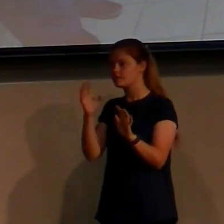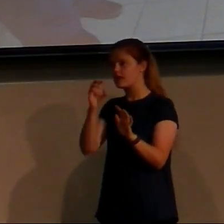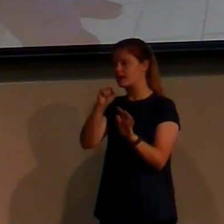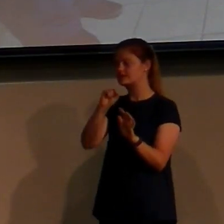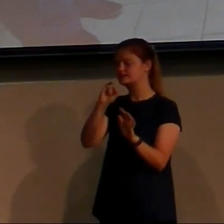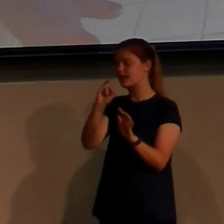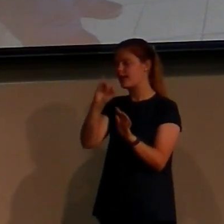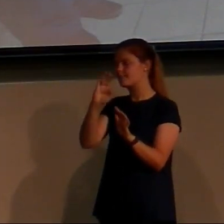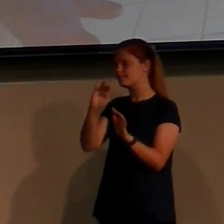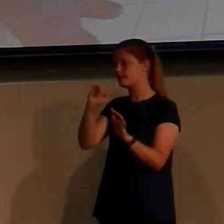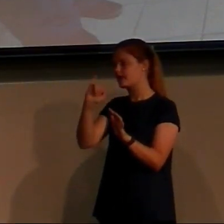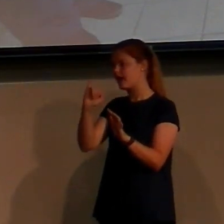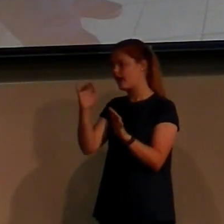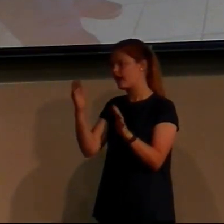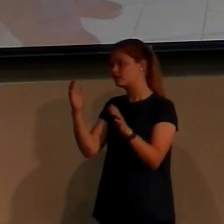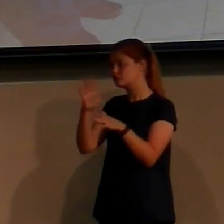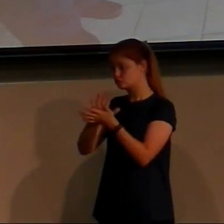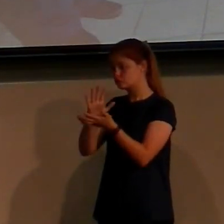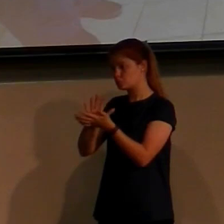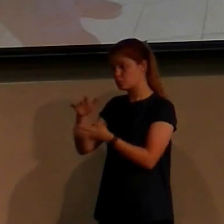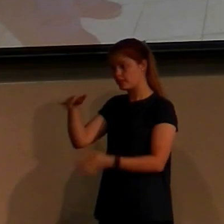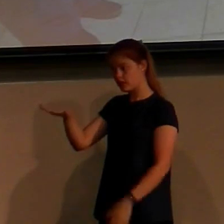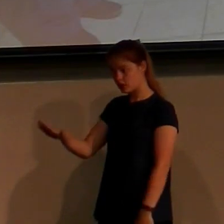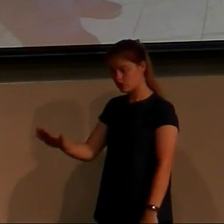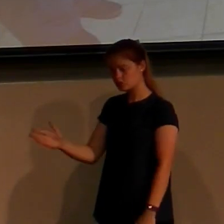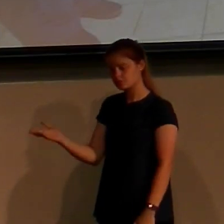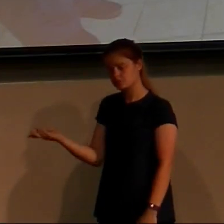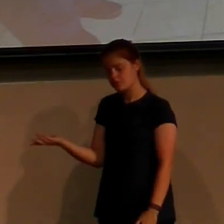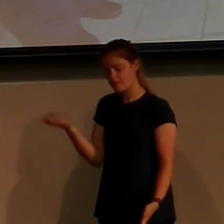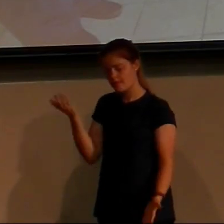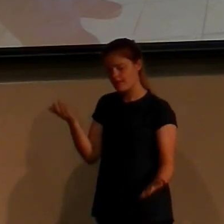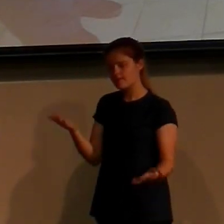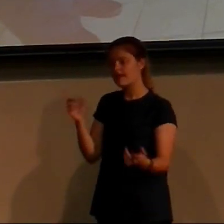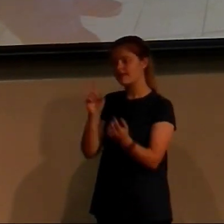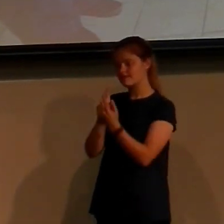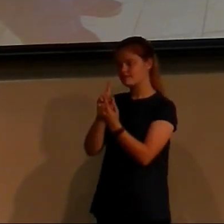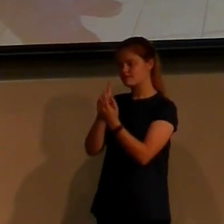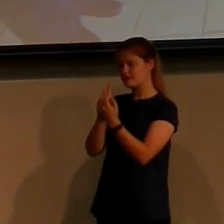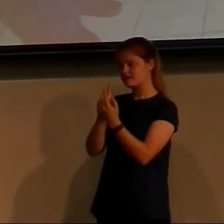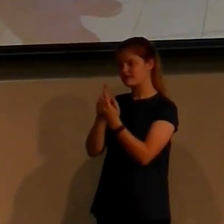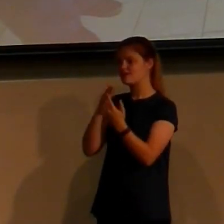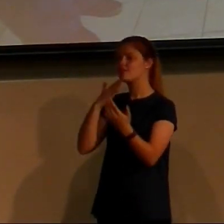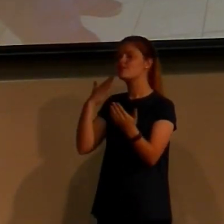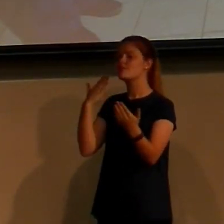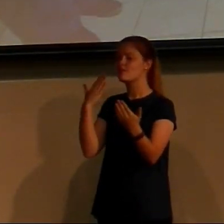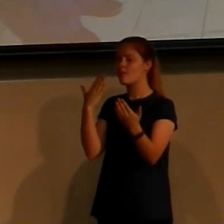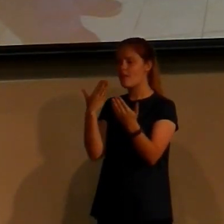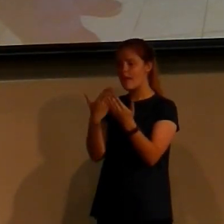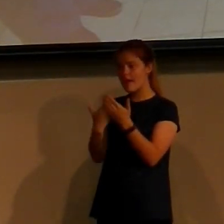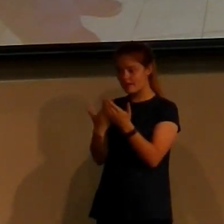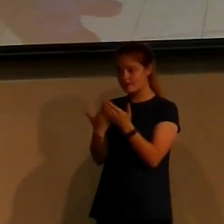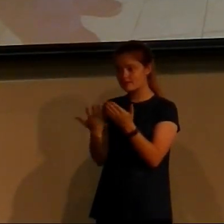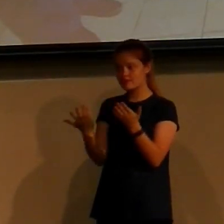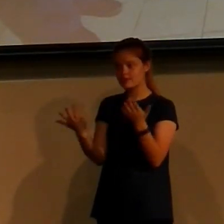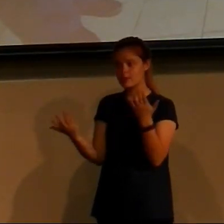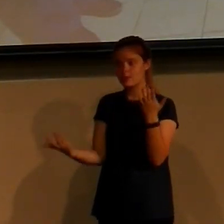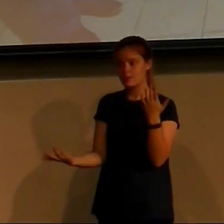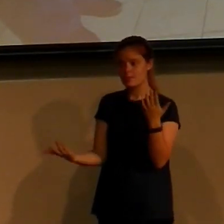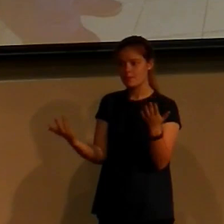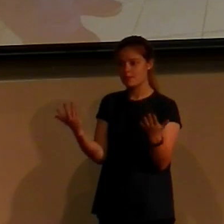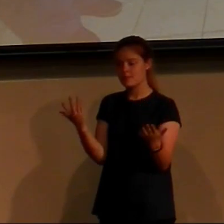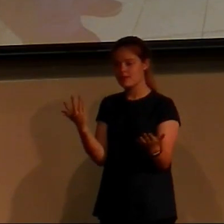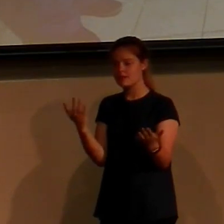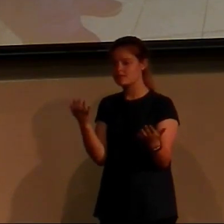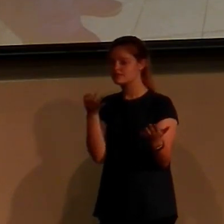SIBI partner school there. And the meeting went well. It seems like pretty soon we